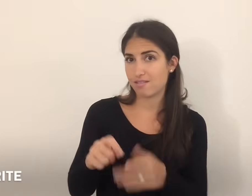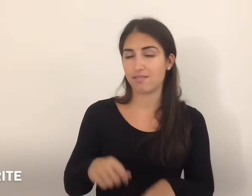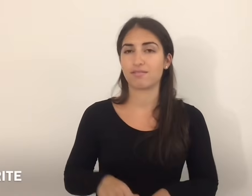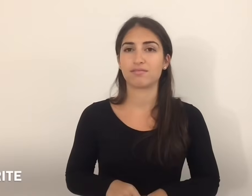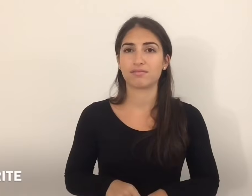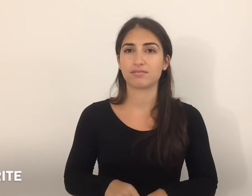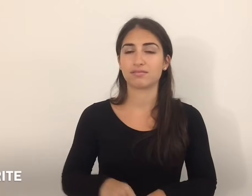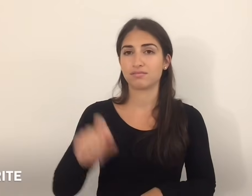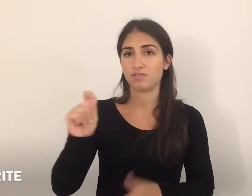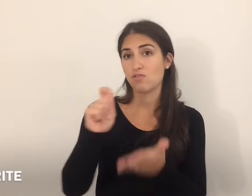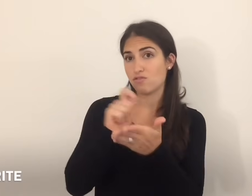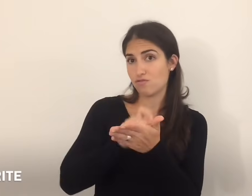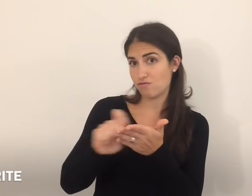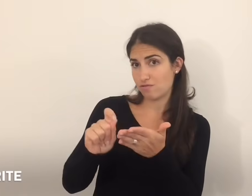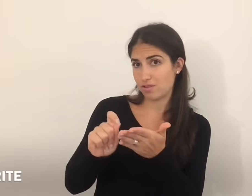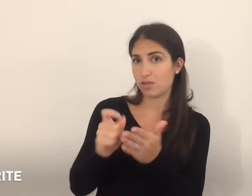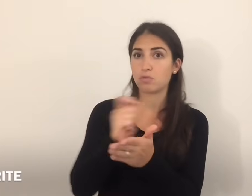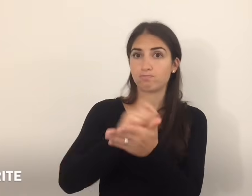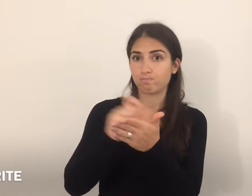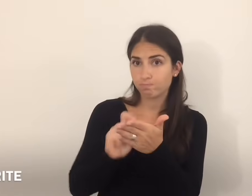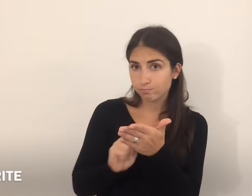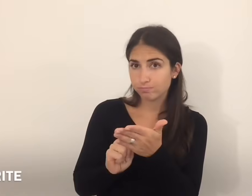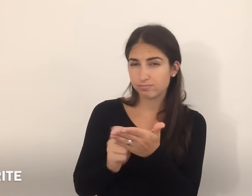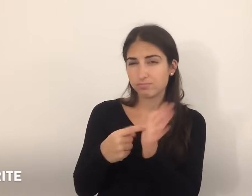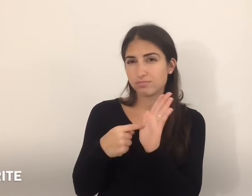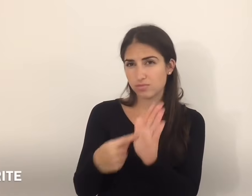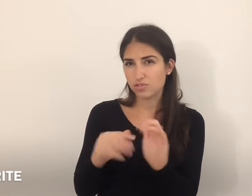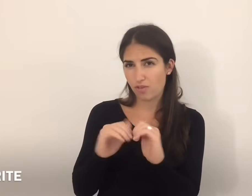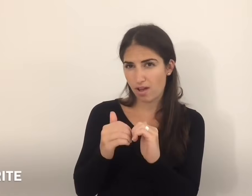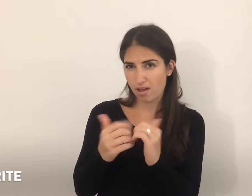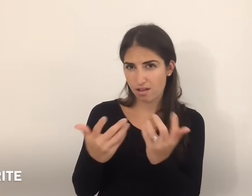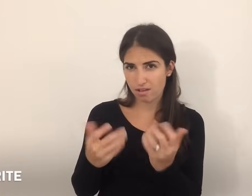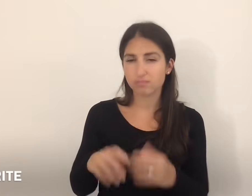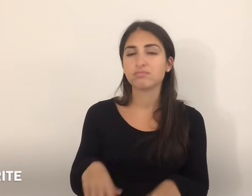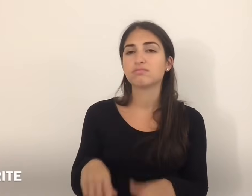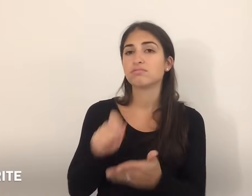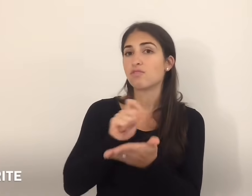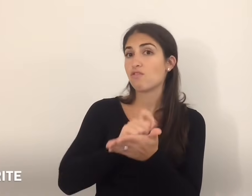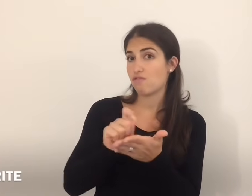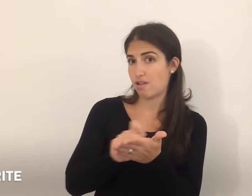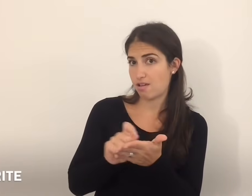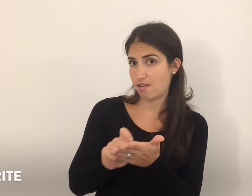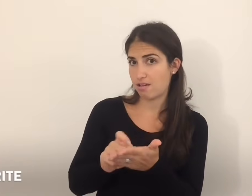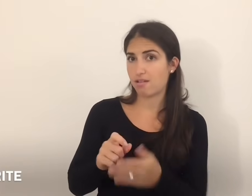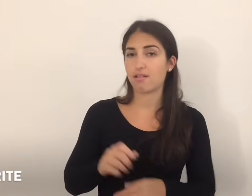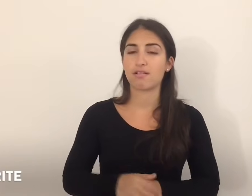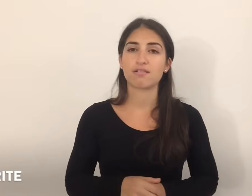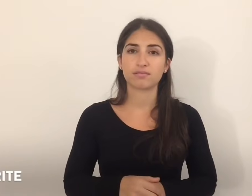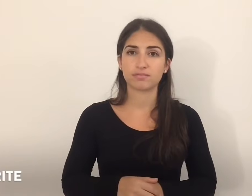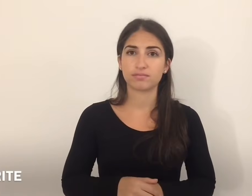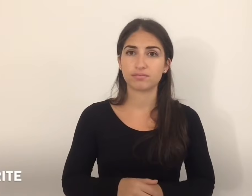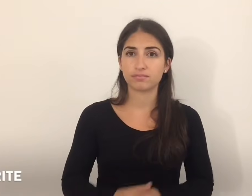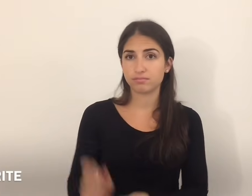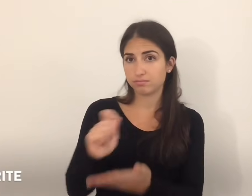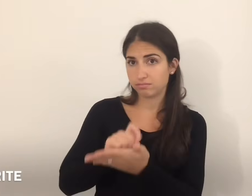Write. Write. Or writing. Show how you did. Writing. Write.